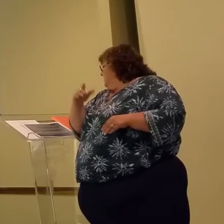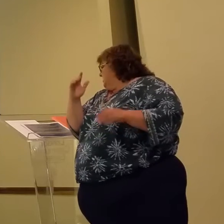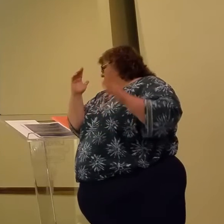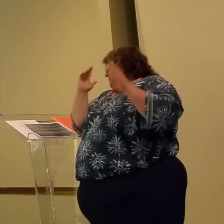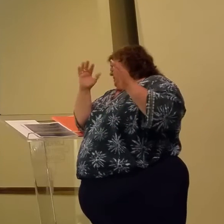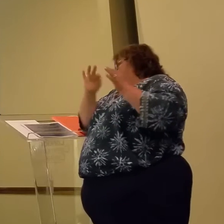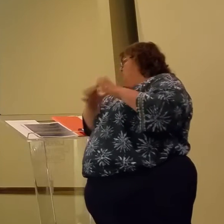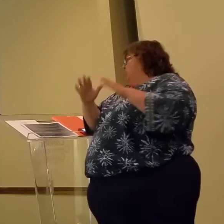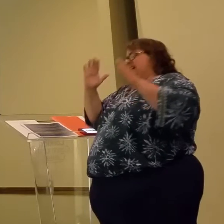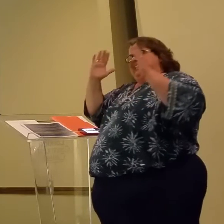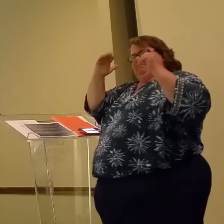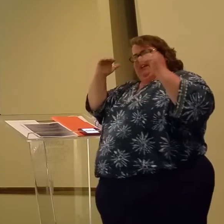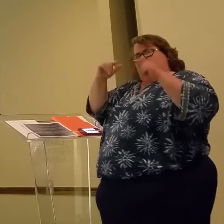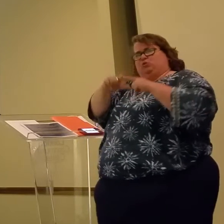professionally.